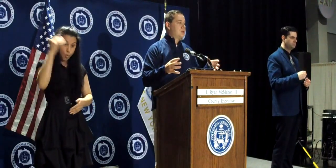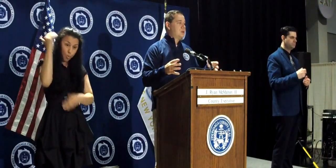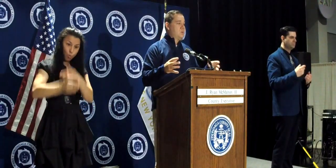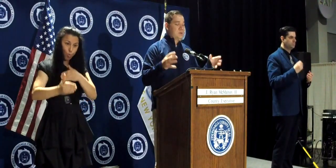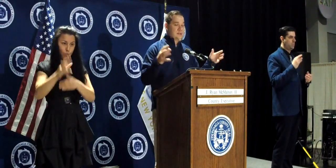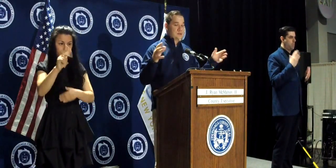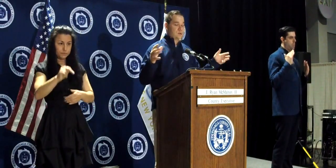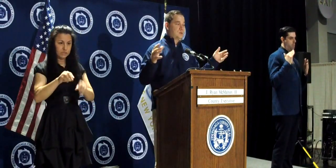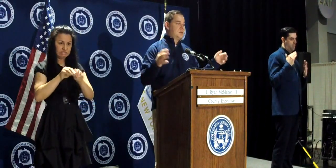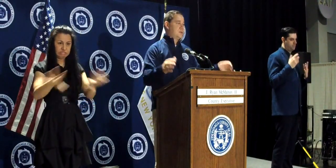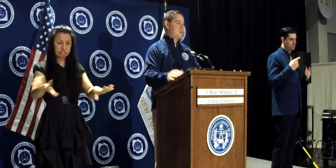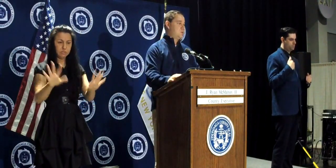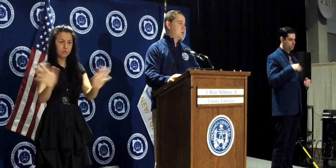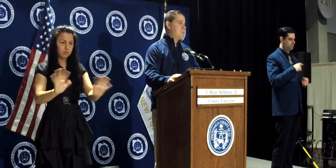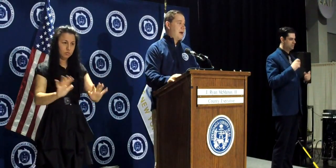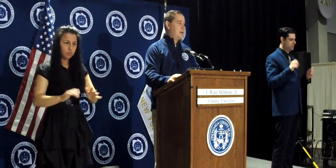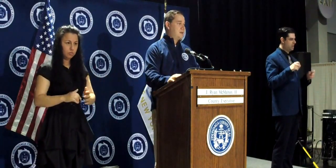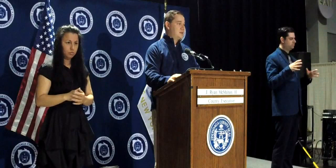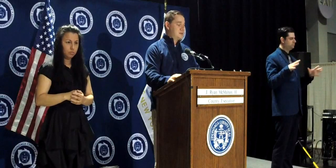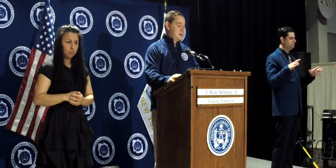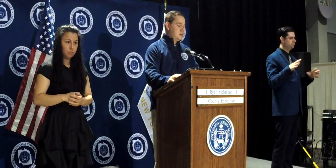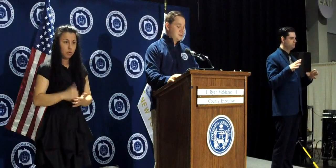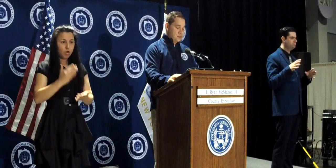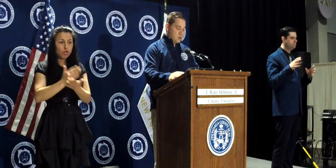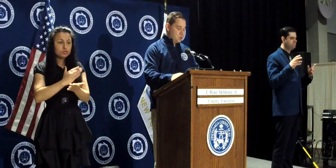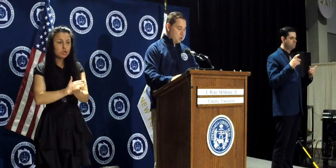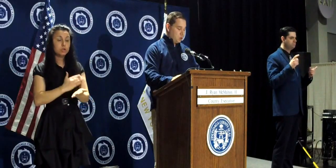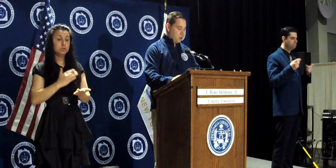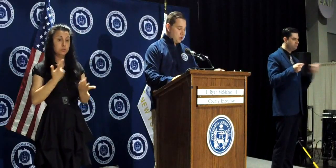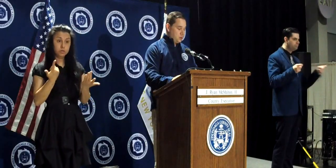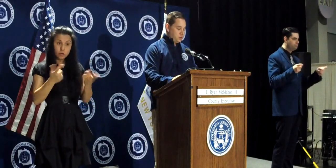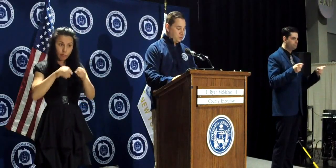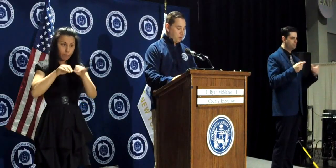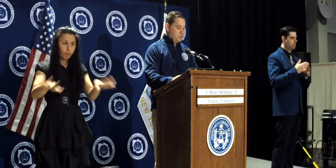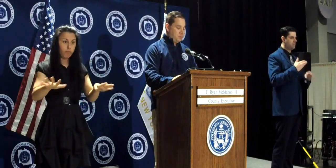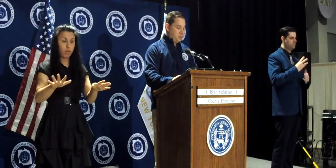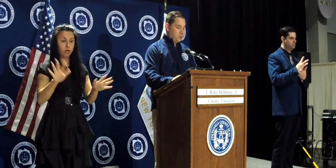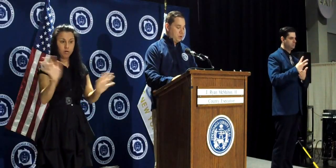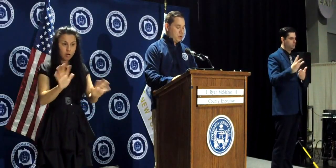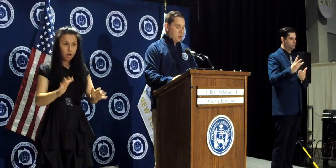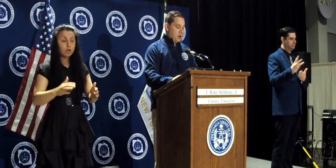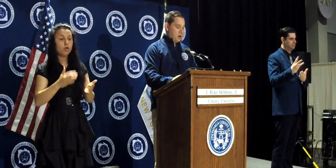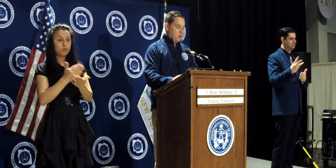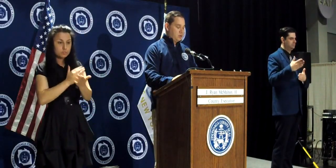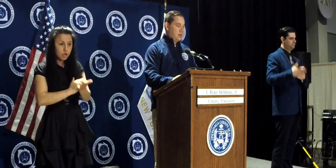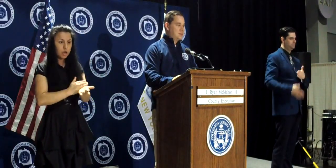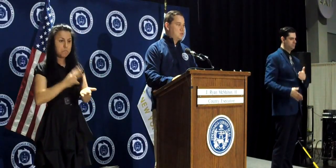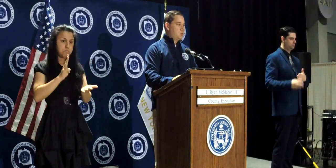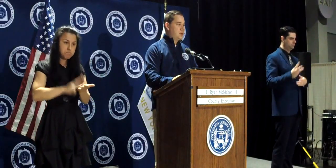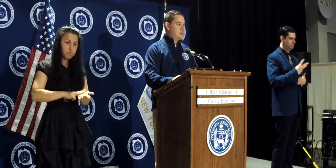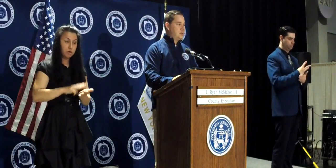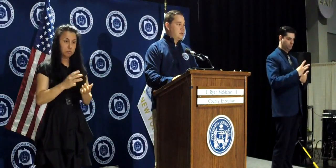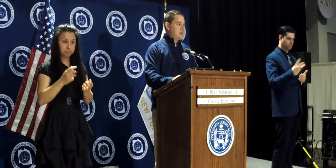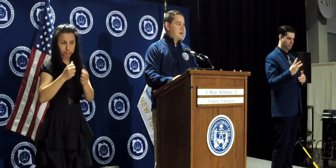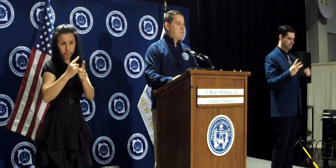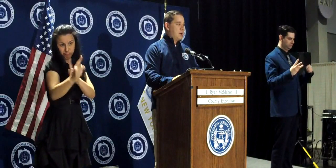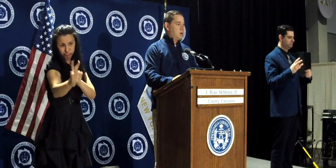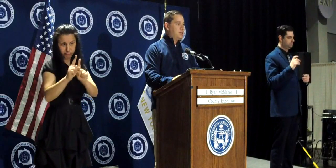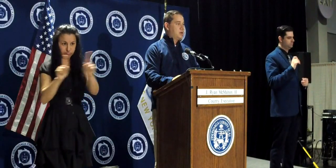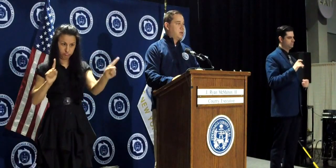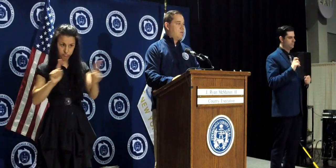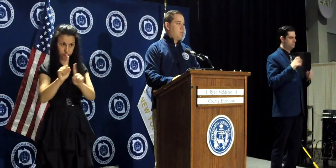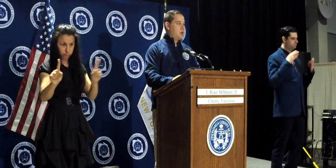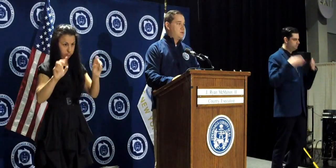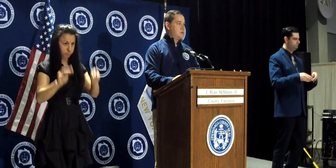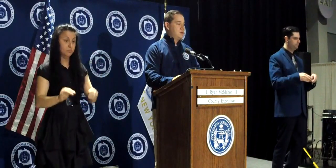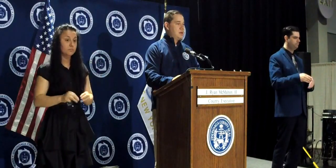as a community? We can social distance. We can buy into this. This is no joke. There's 4 people over the last 2 weeks that have buried